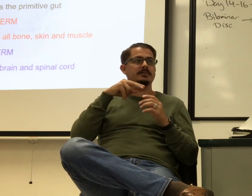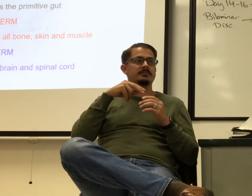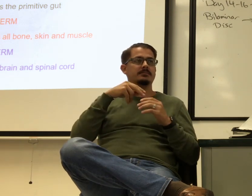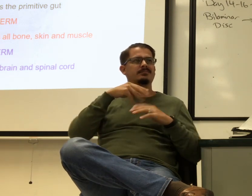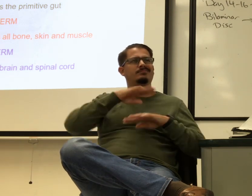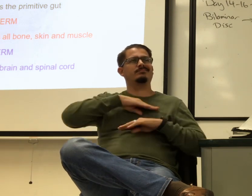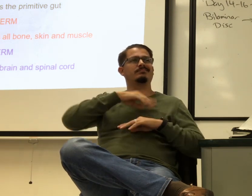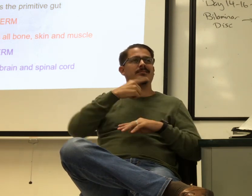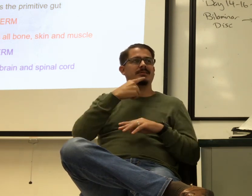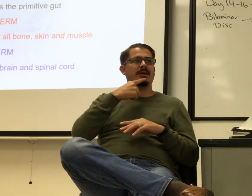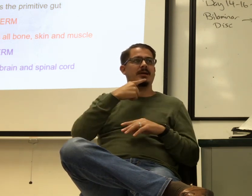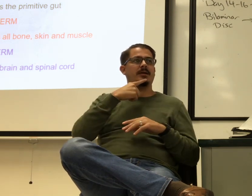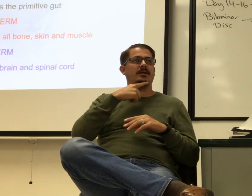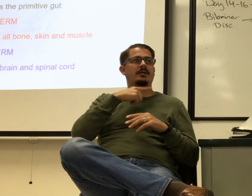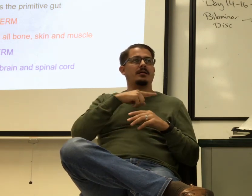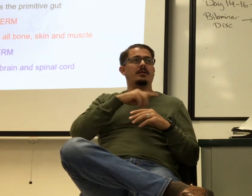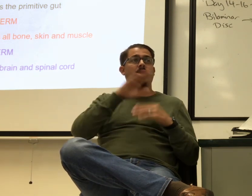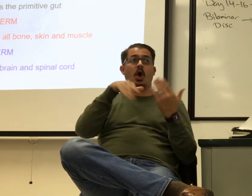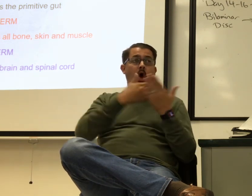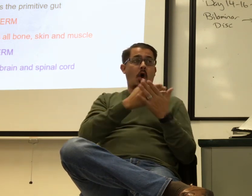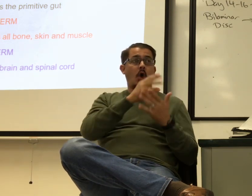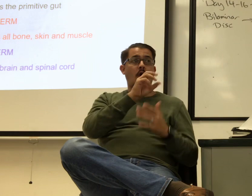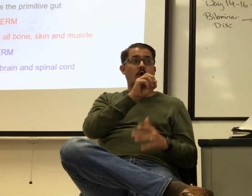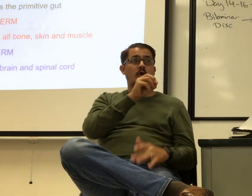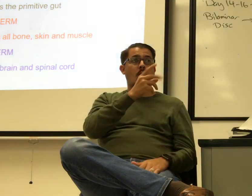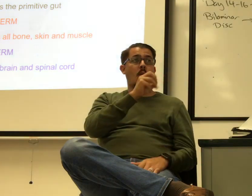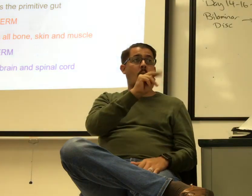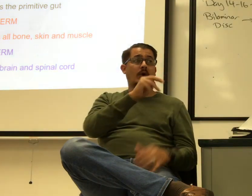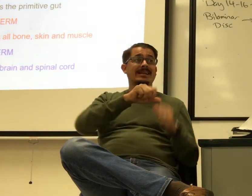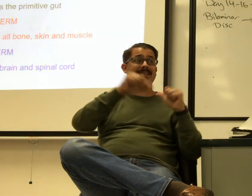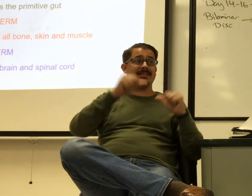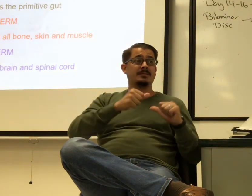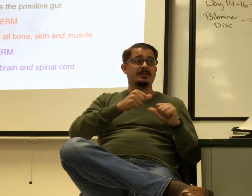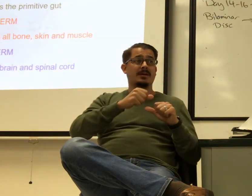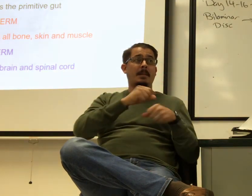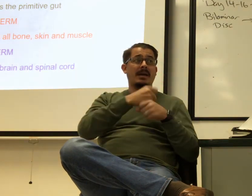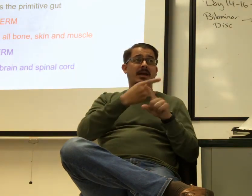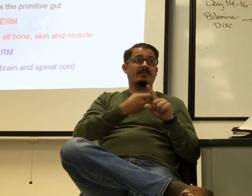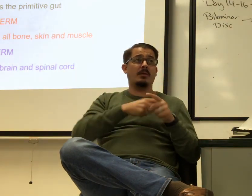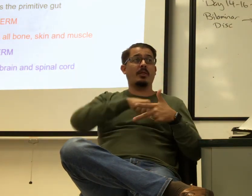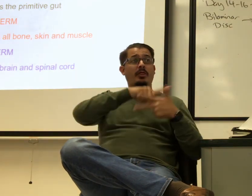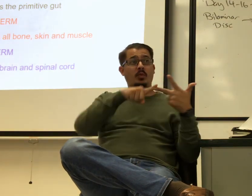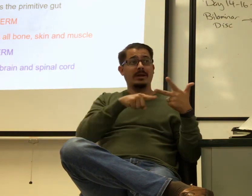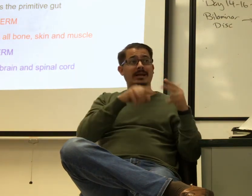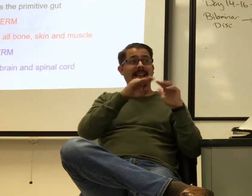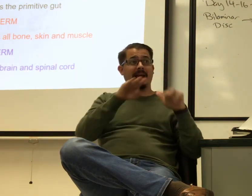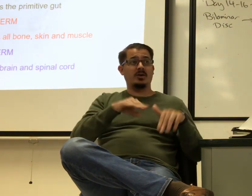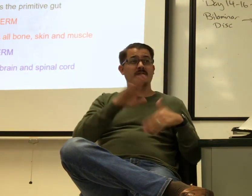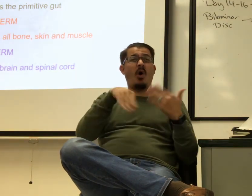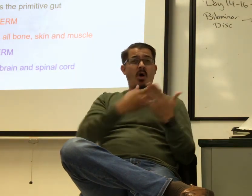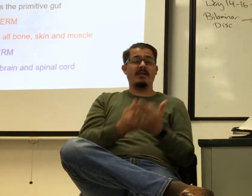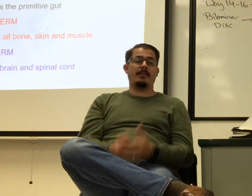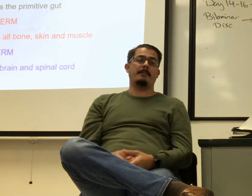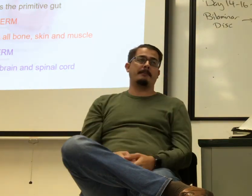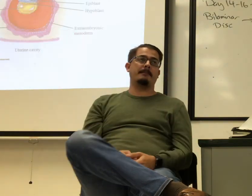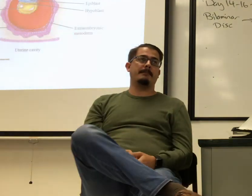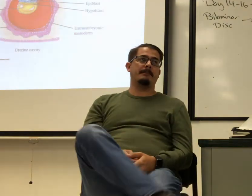say, all your organ systems come from three germ layers, all of them.